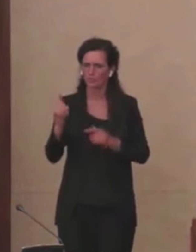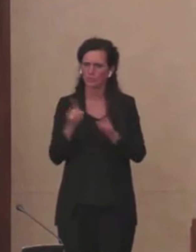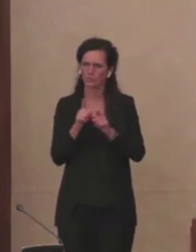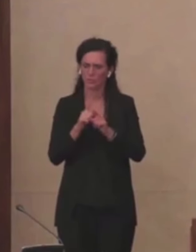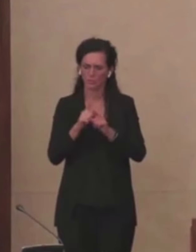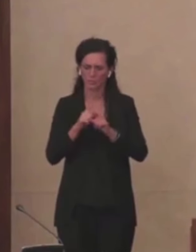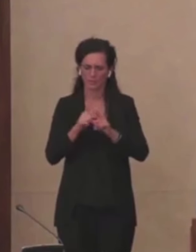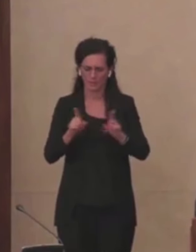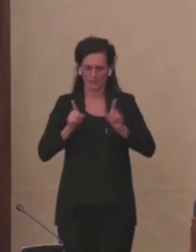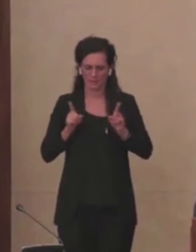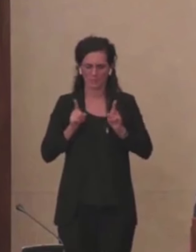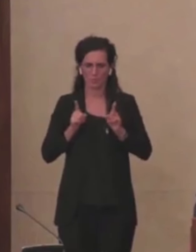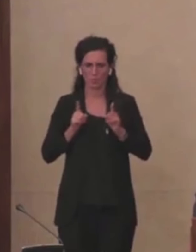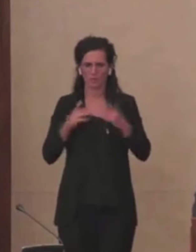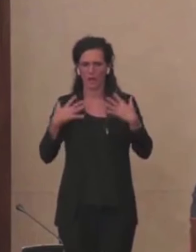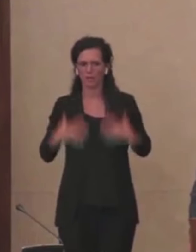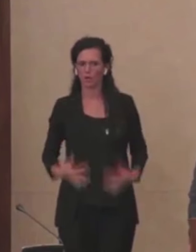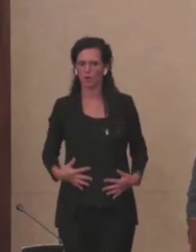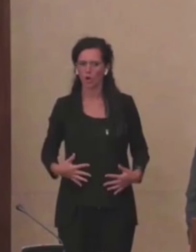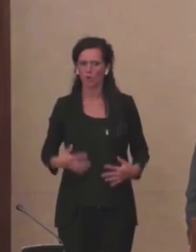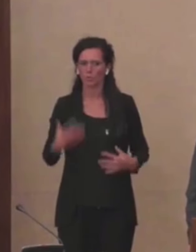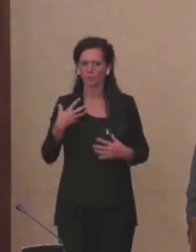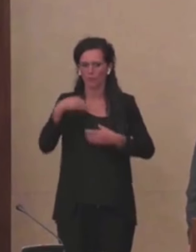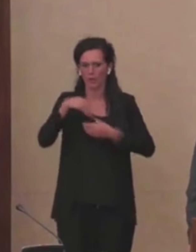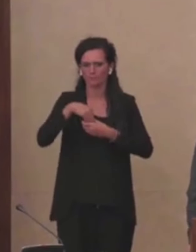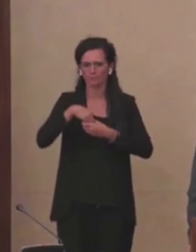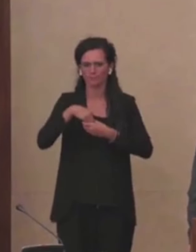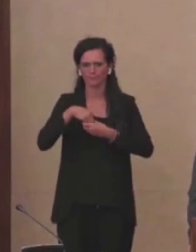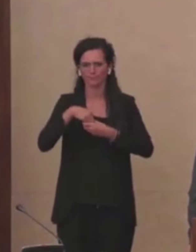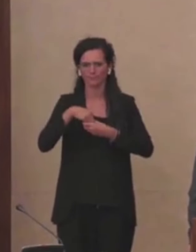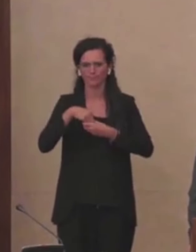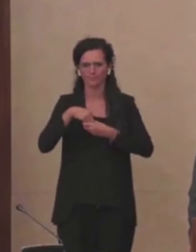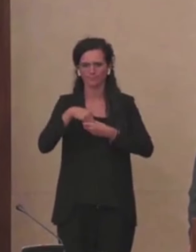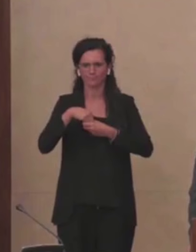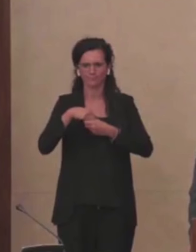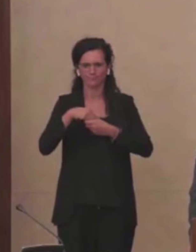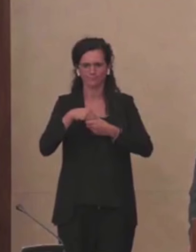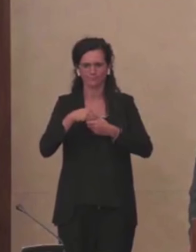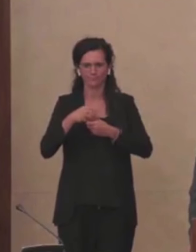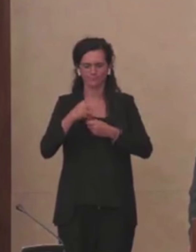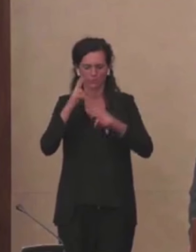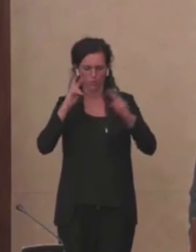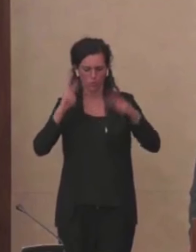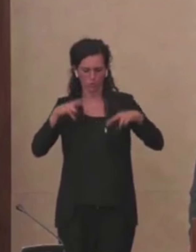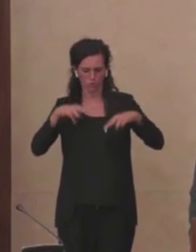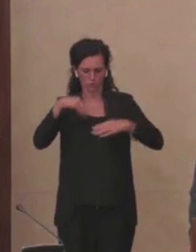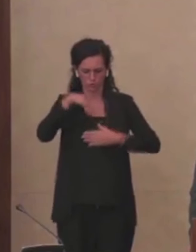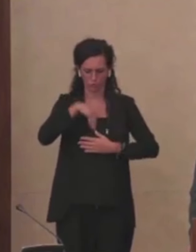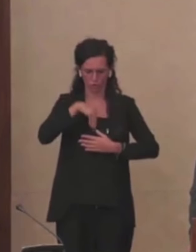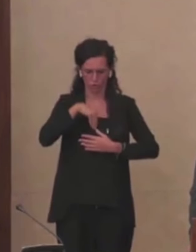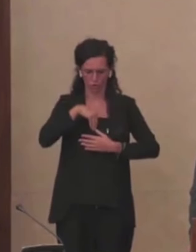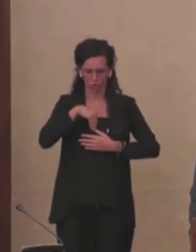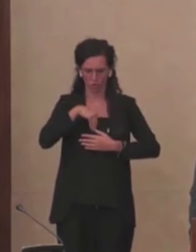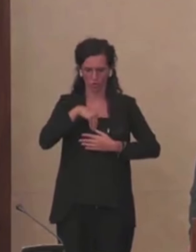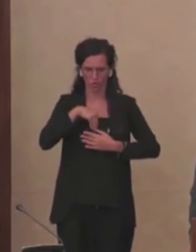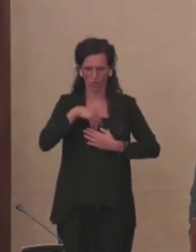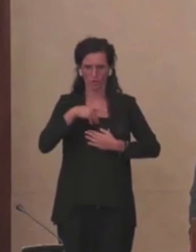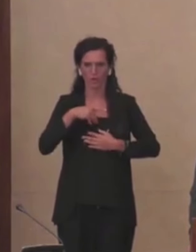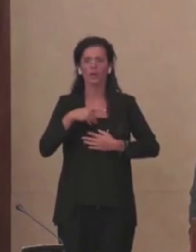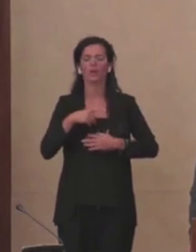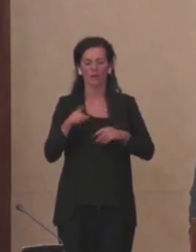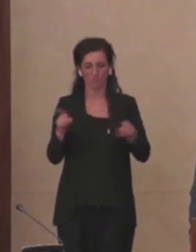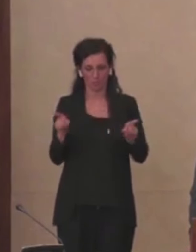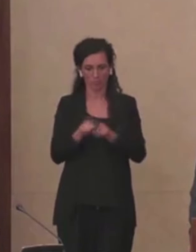in the context of long COVID, which I will talk about. I also got involved in 3